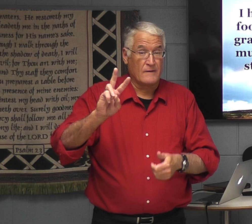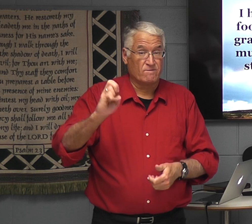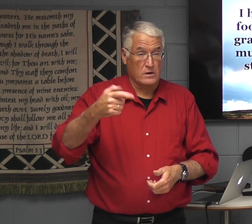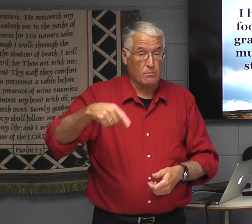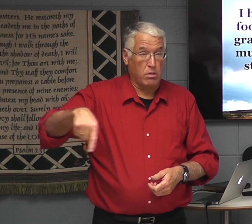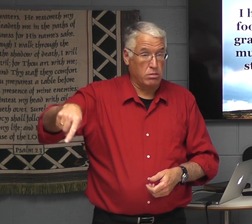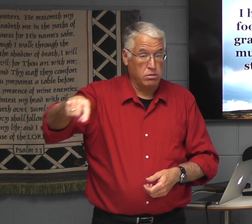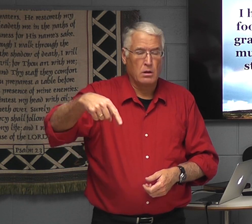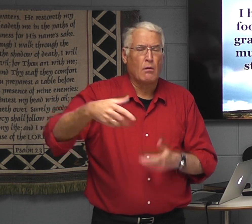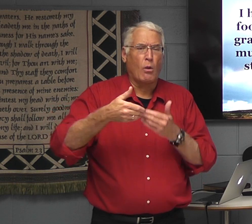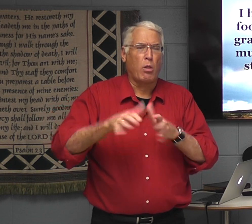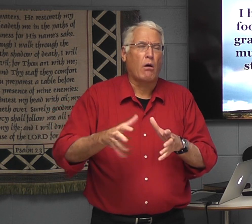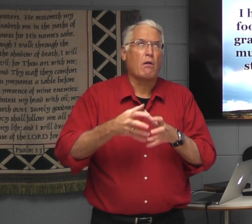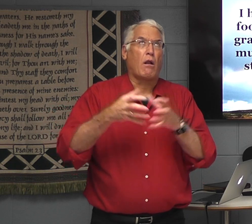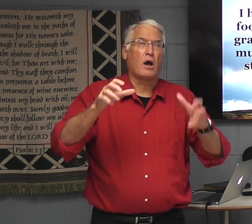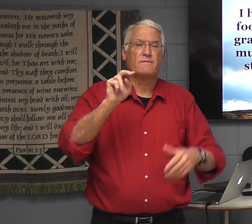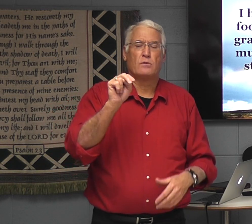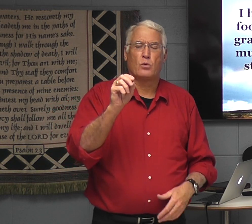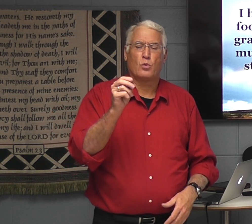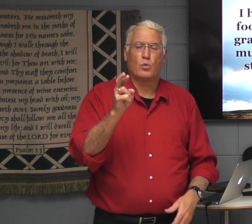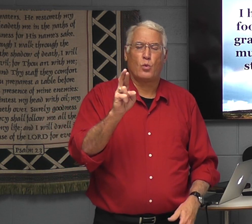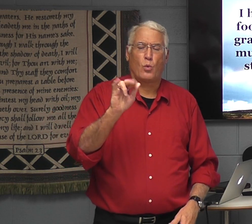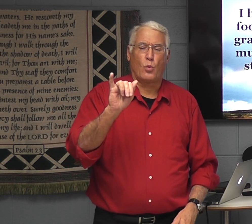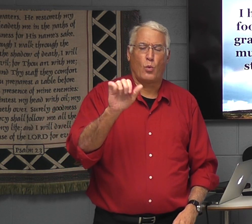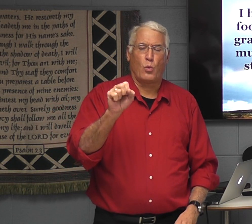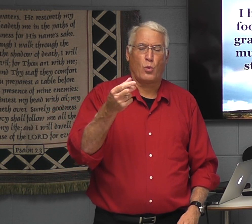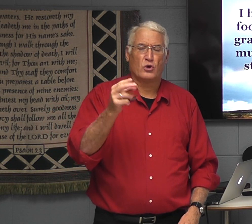flood, veggies were destructed and they lost a lot of